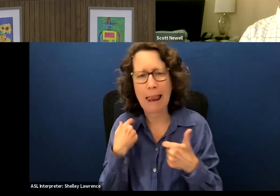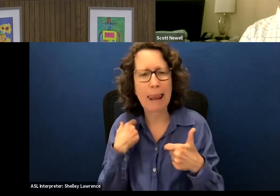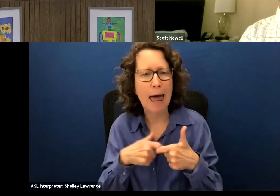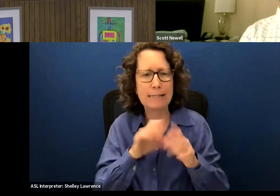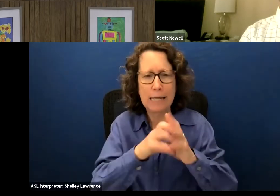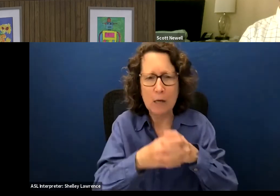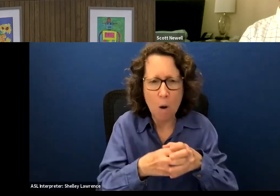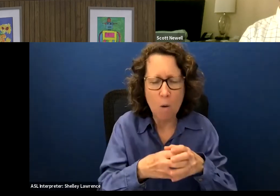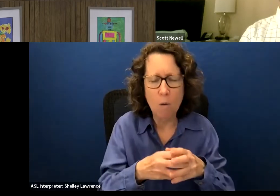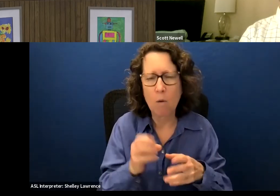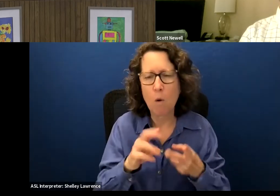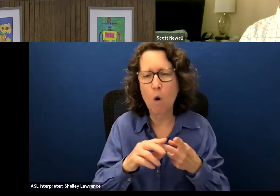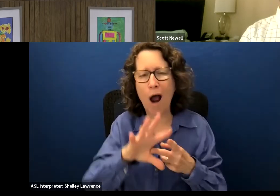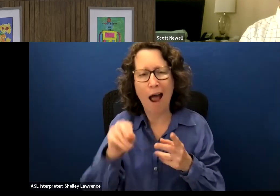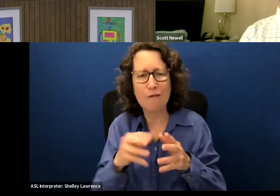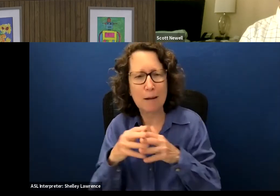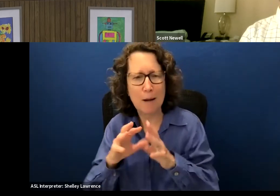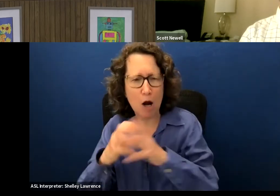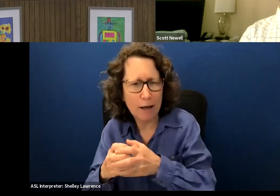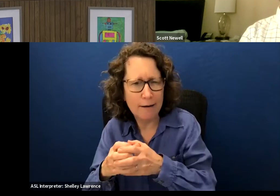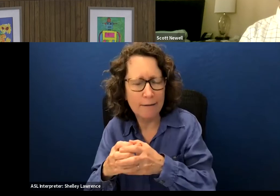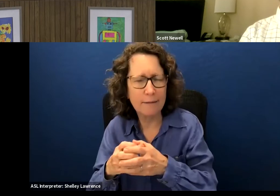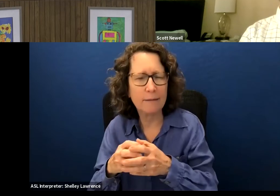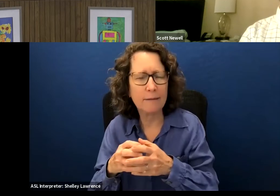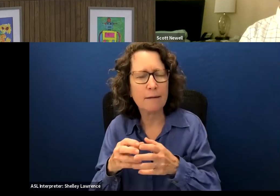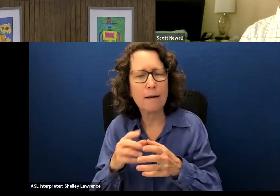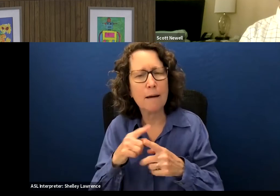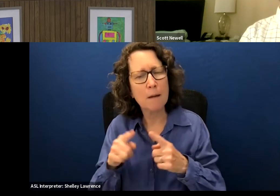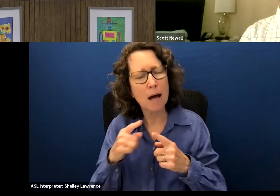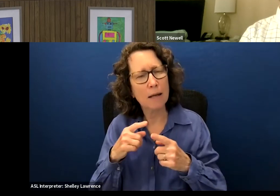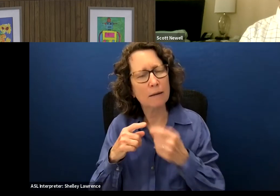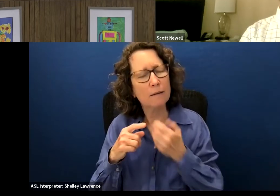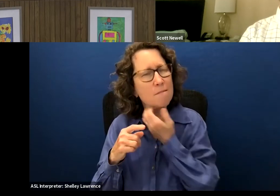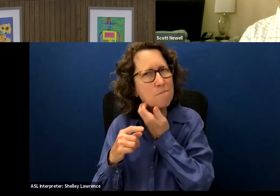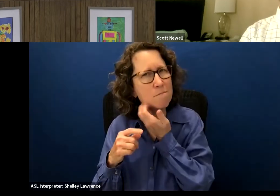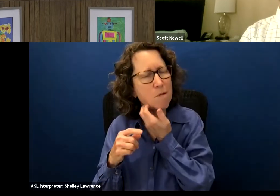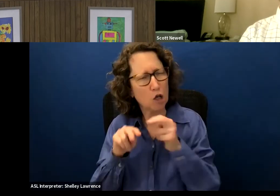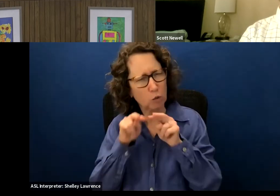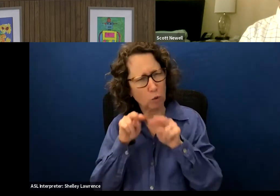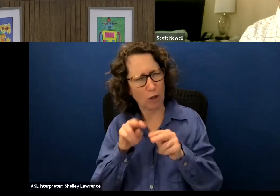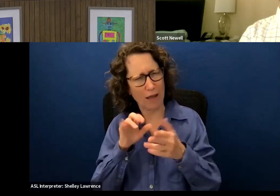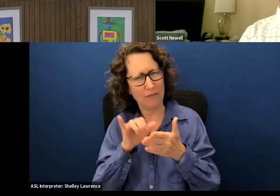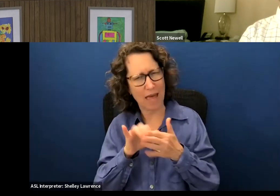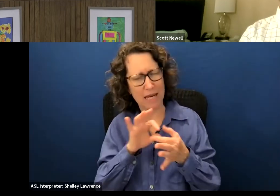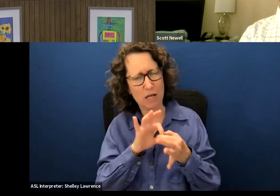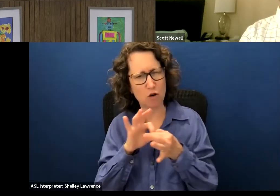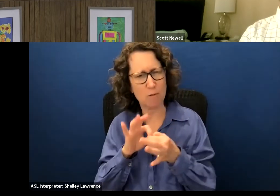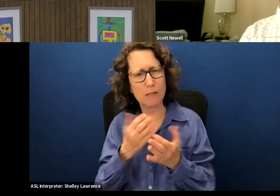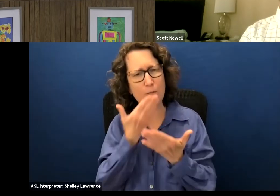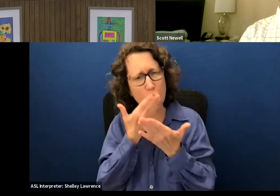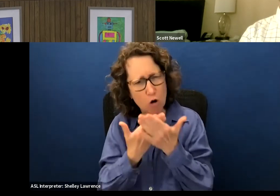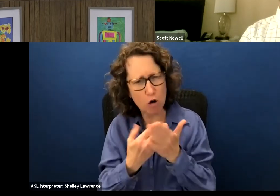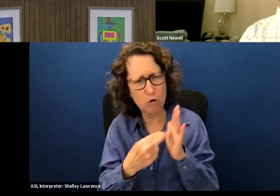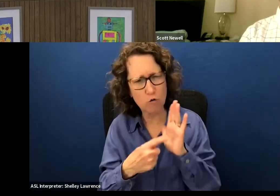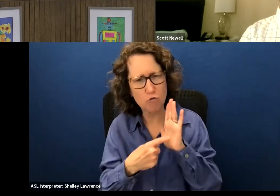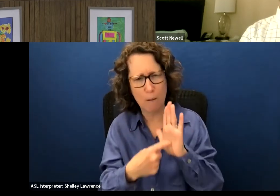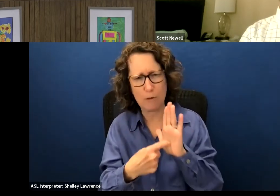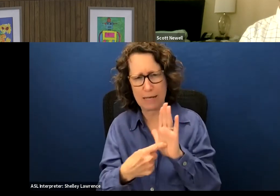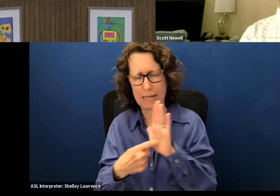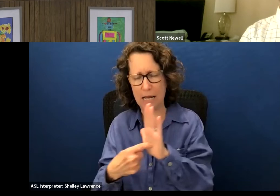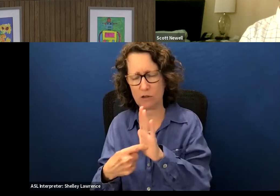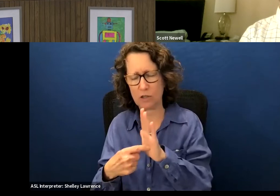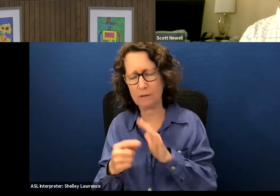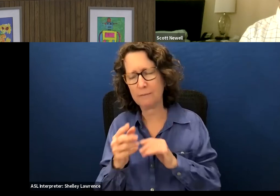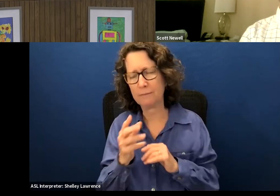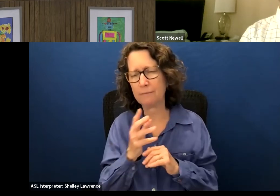Latinos or African American and such, but to look at that in terms of good representation,